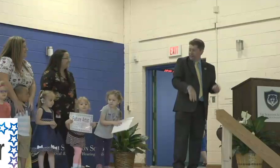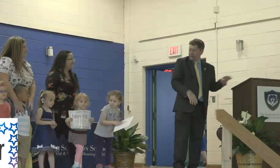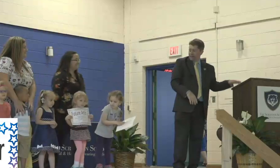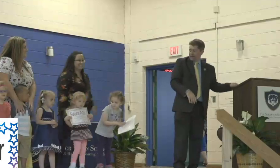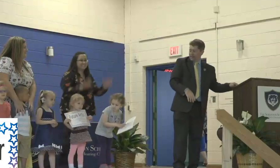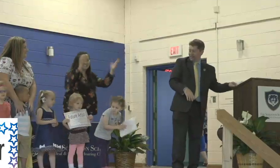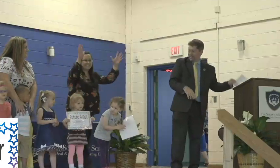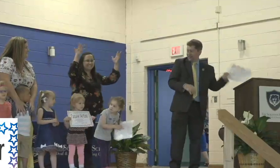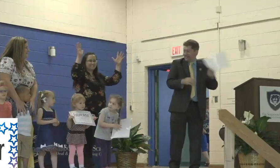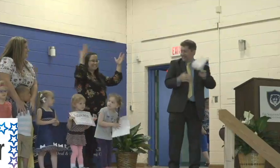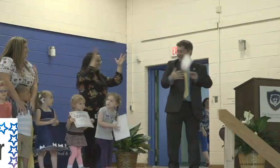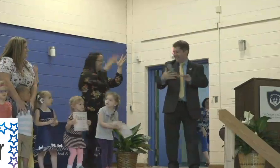Lapatovsky.